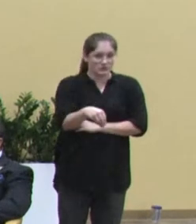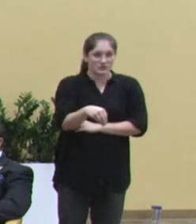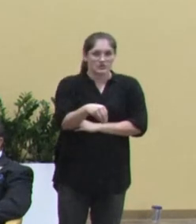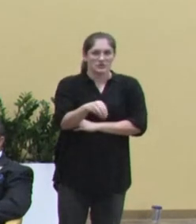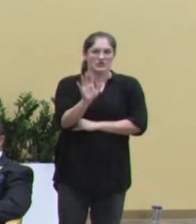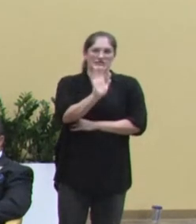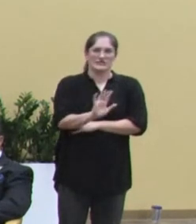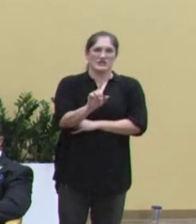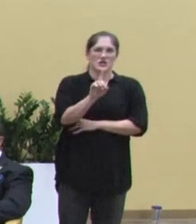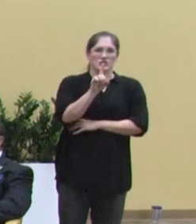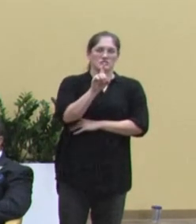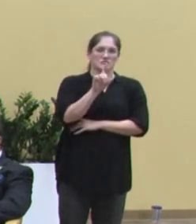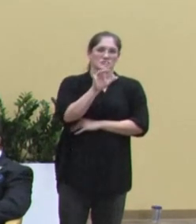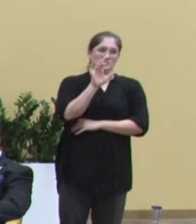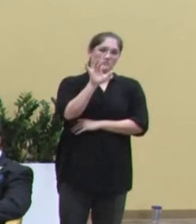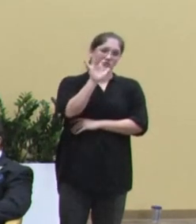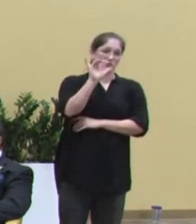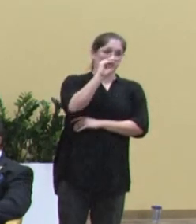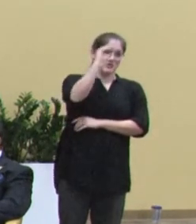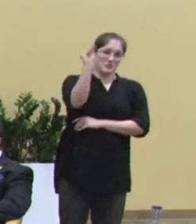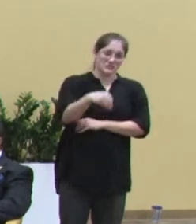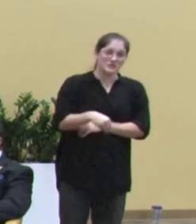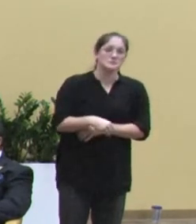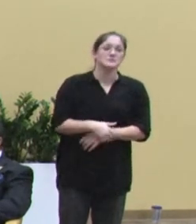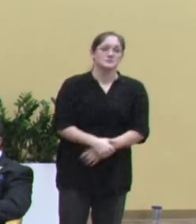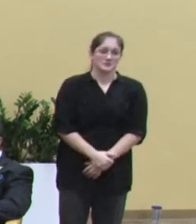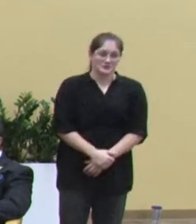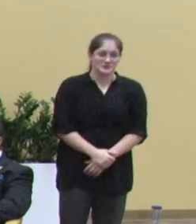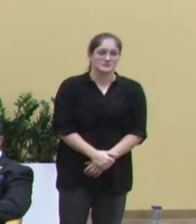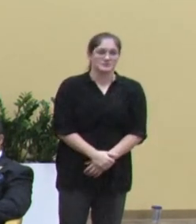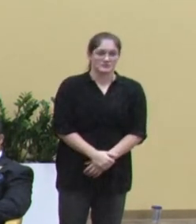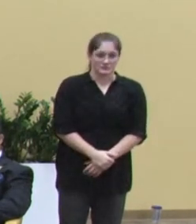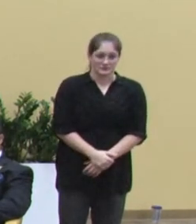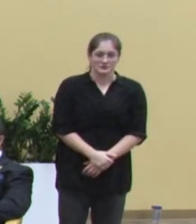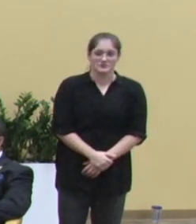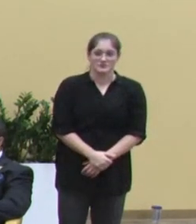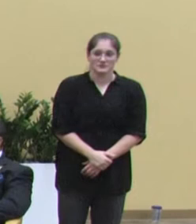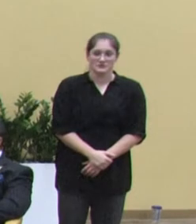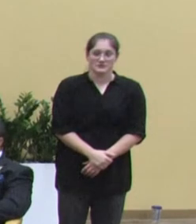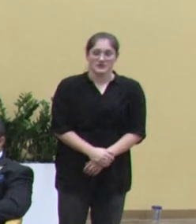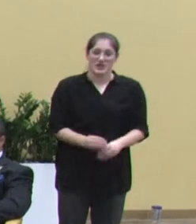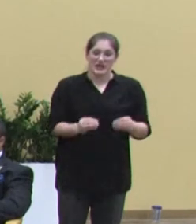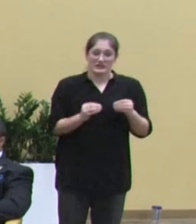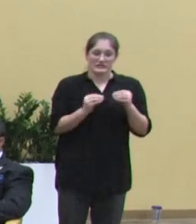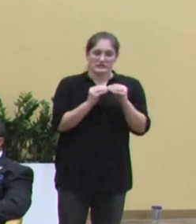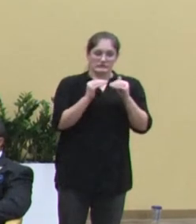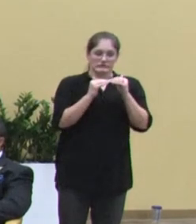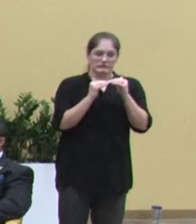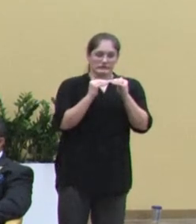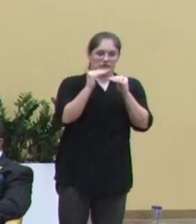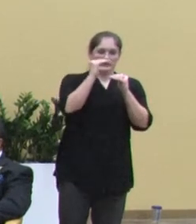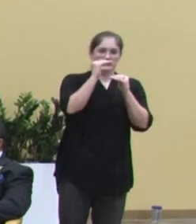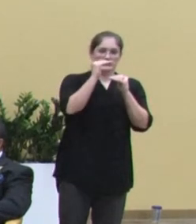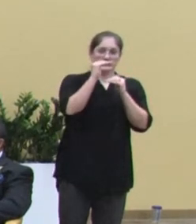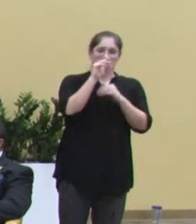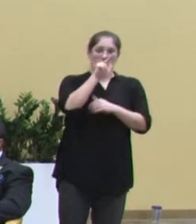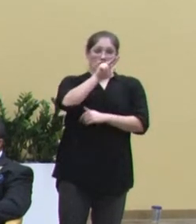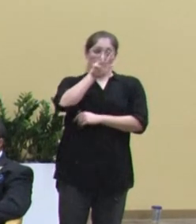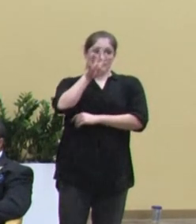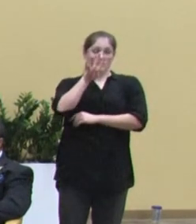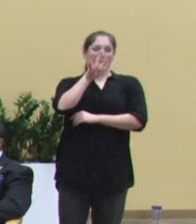four. About one out of four, yes. So it's about 25% unemployment. Actually a little bit more than that. I think it's about 34%.